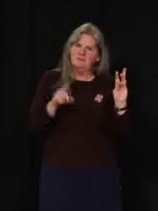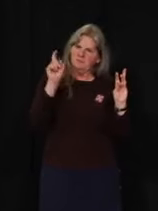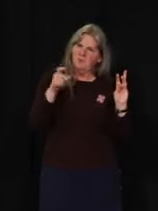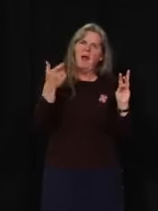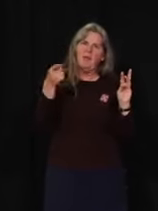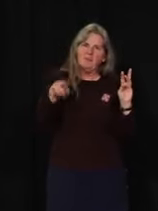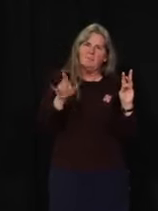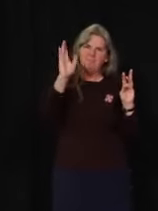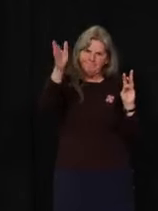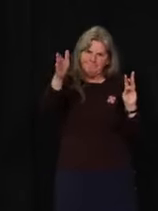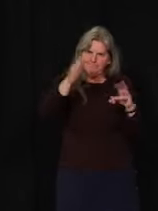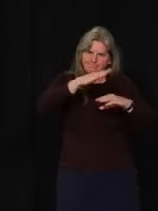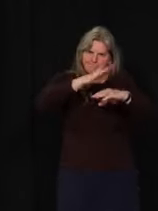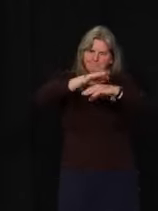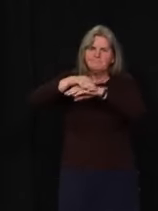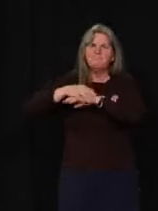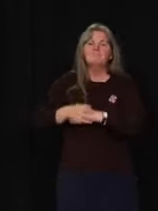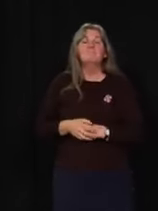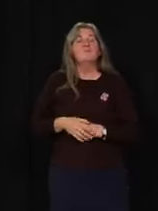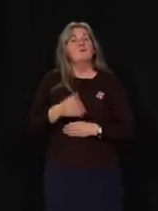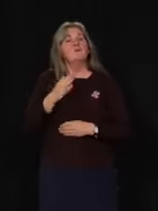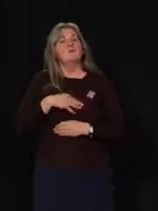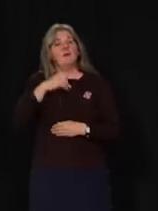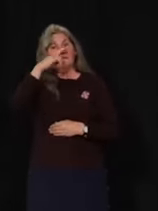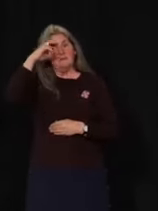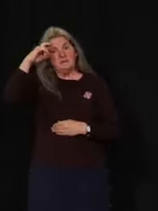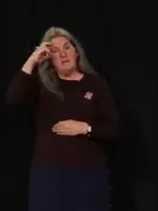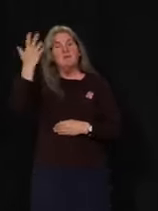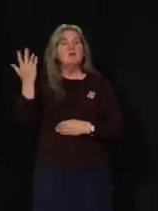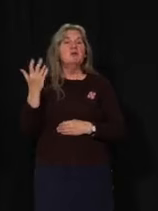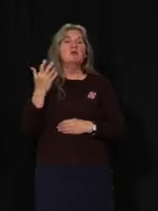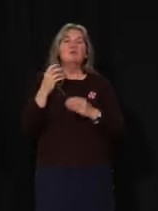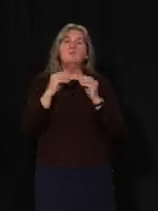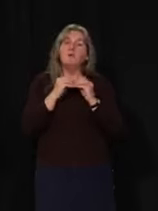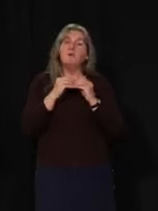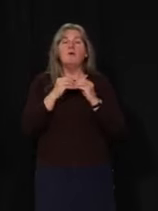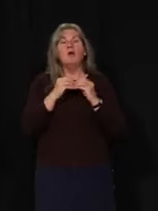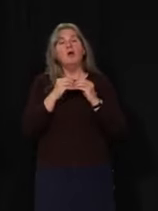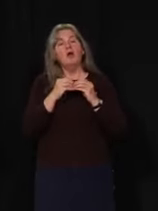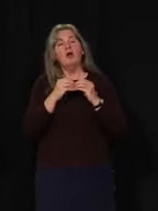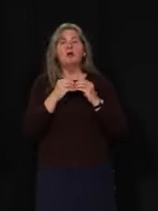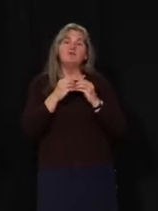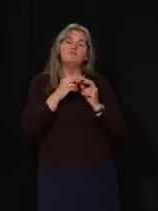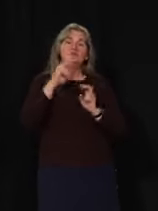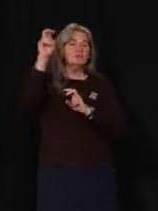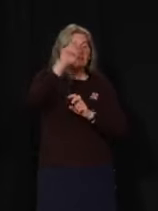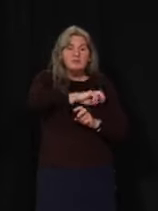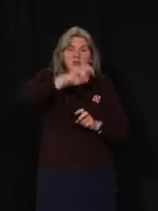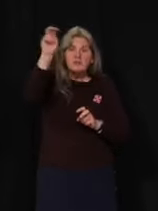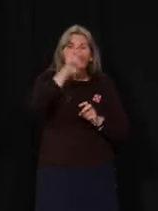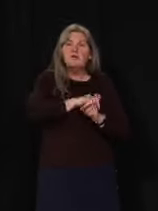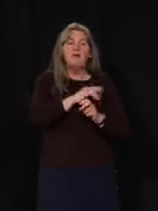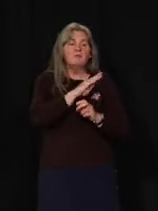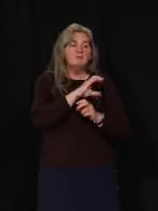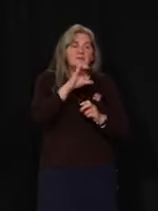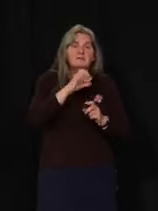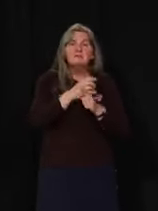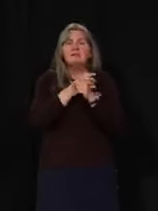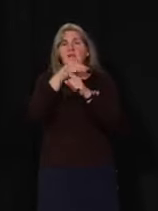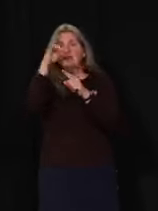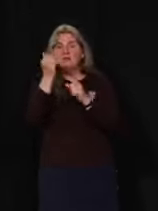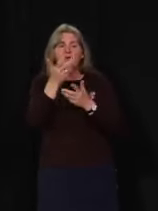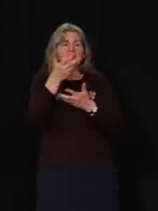Opening our border to BC will bring some relief. Families will have a chance to visit. Yukoners anxious to get out and connect with friends and